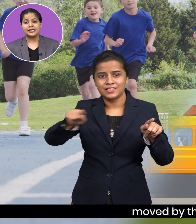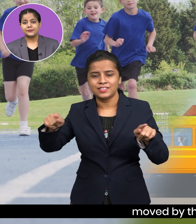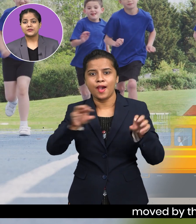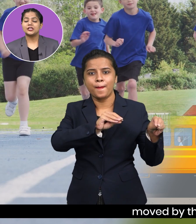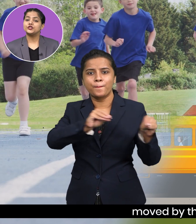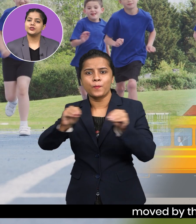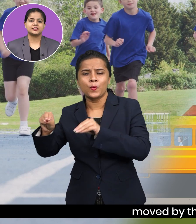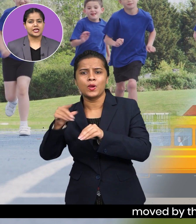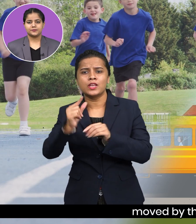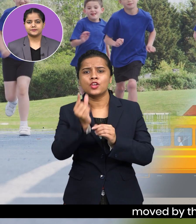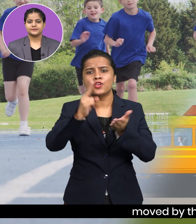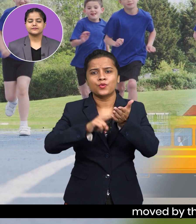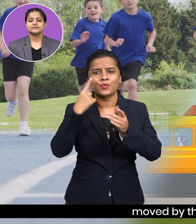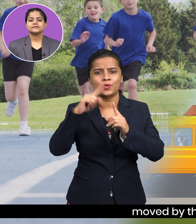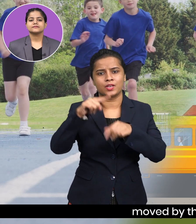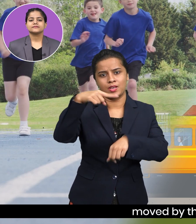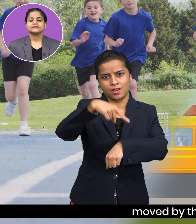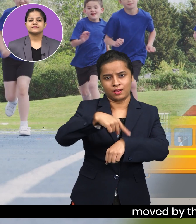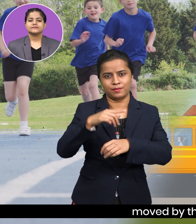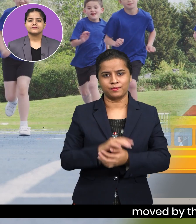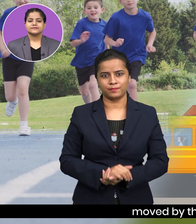by them in a unit time.